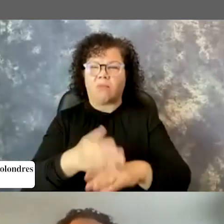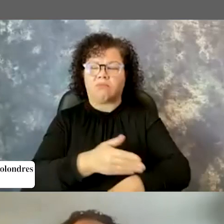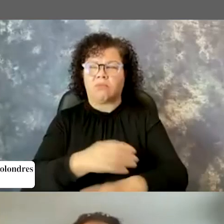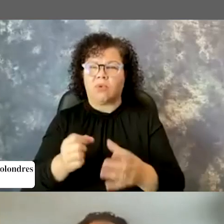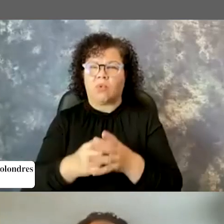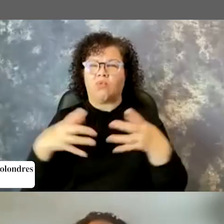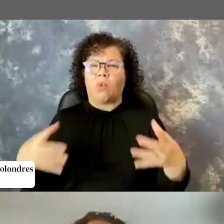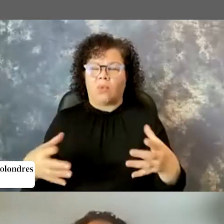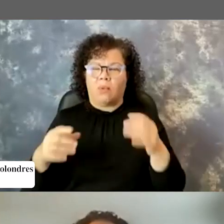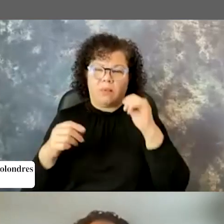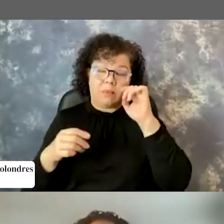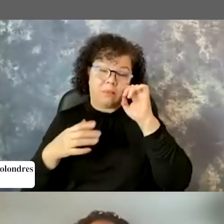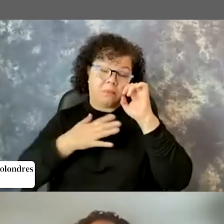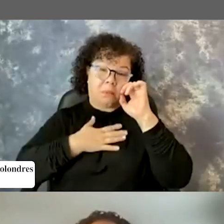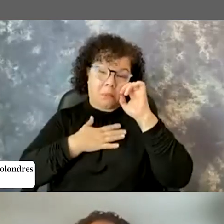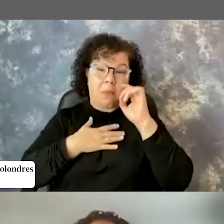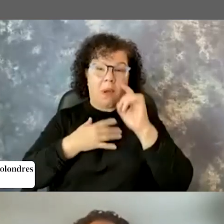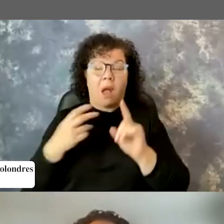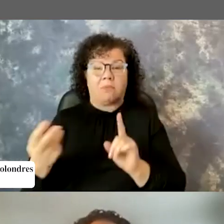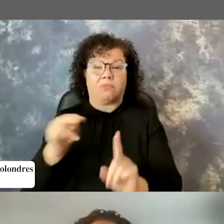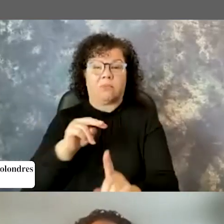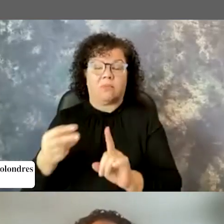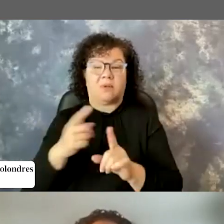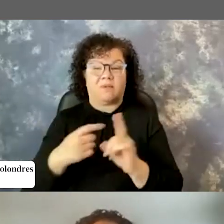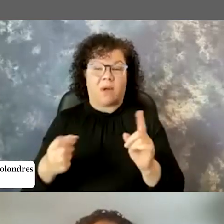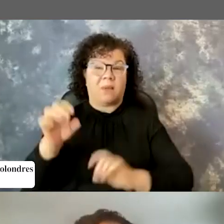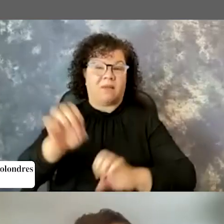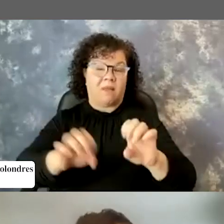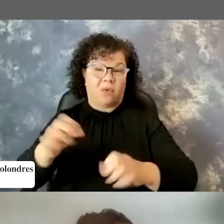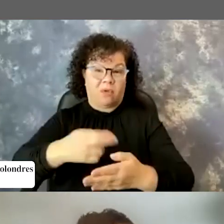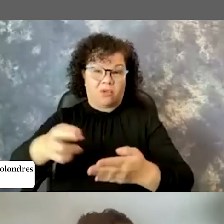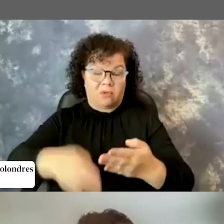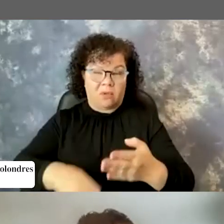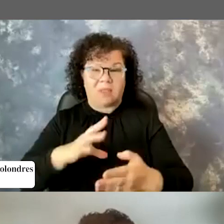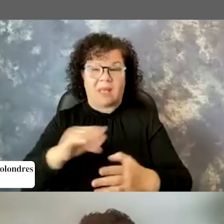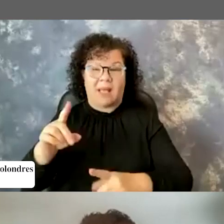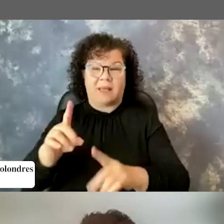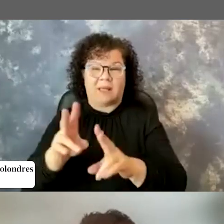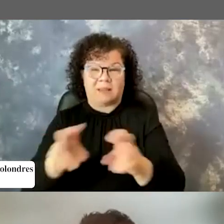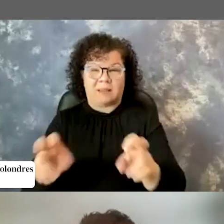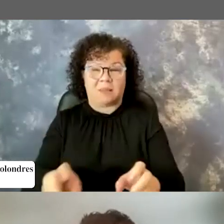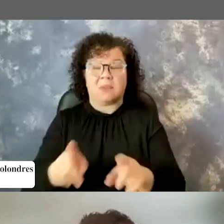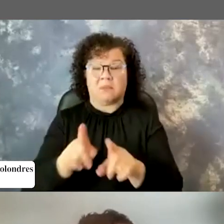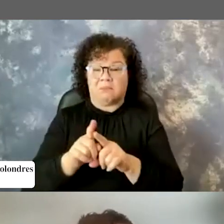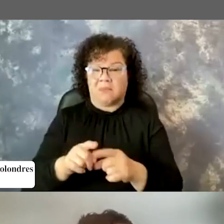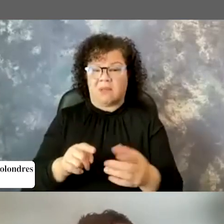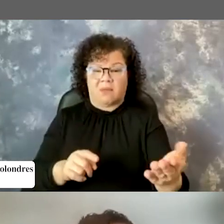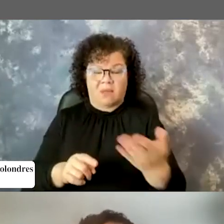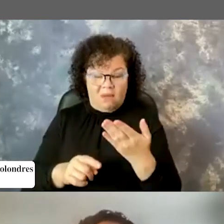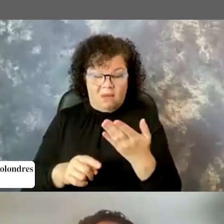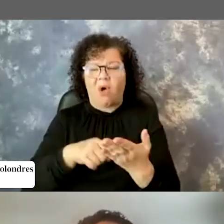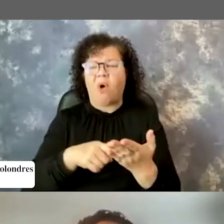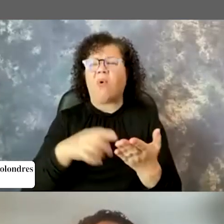perspective of evaluation results and assessment as really something, information